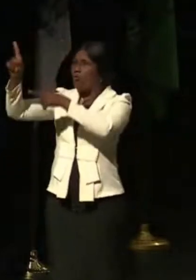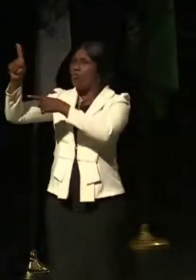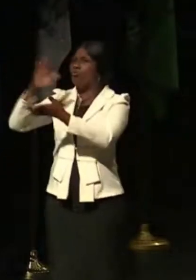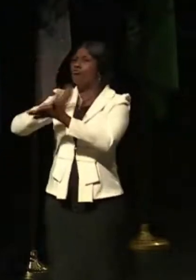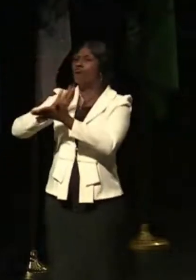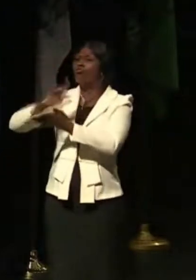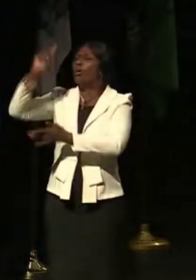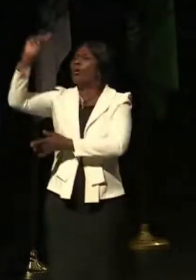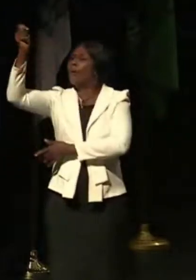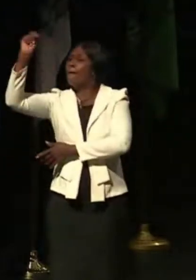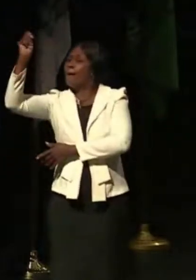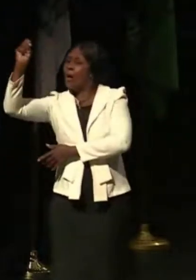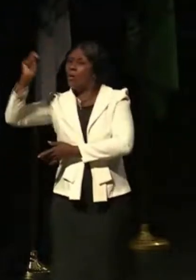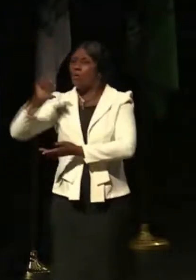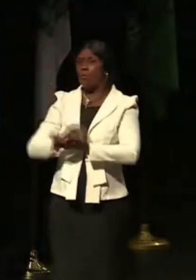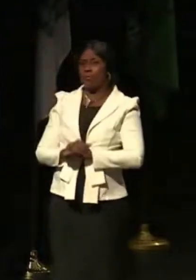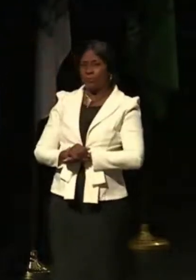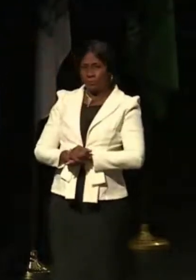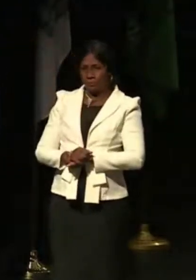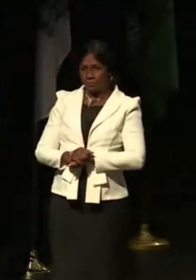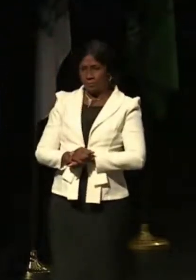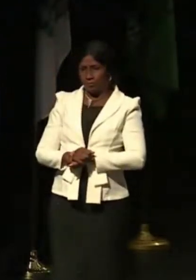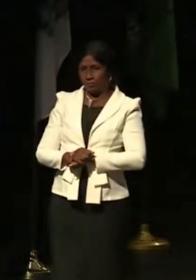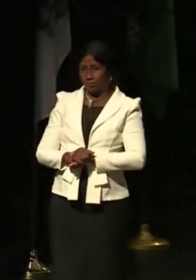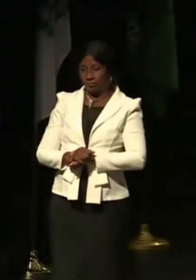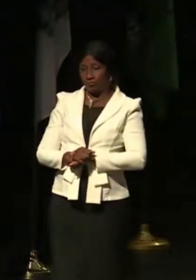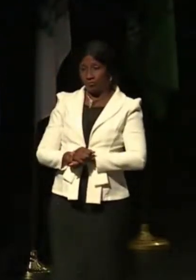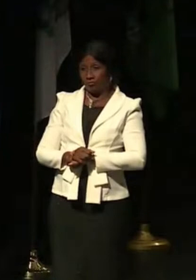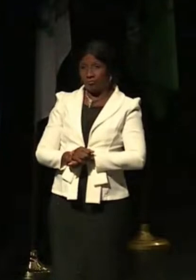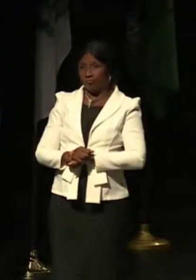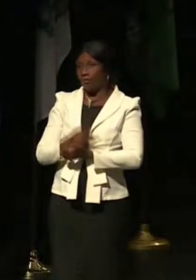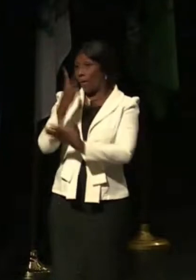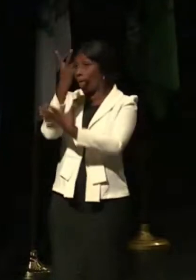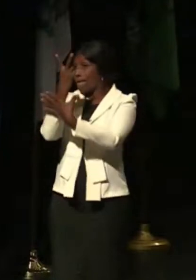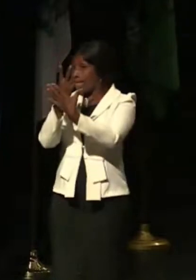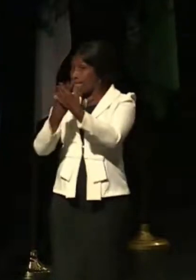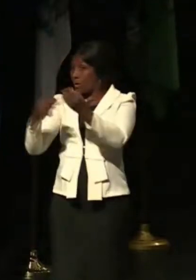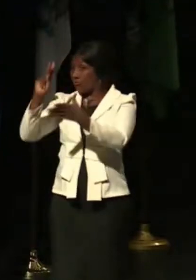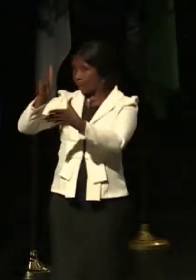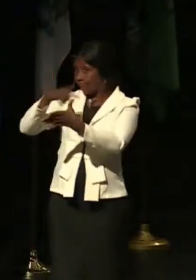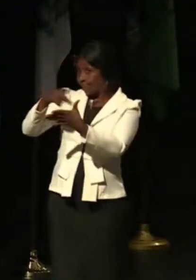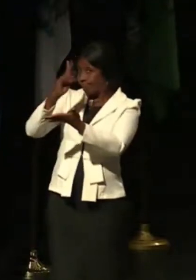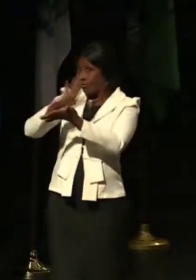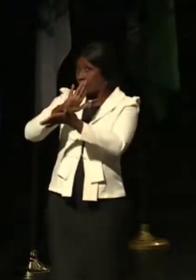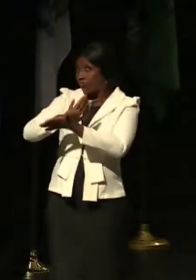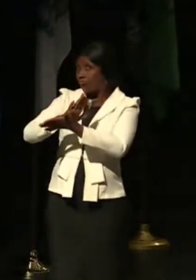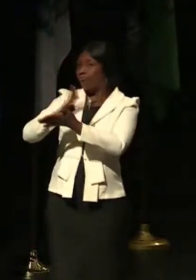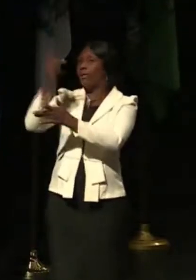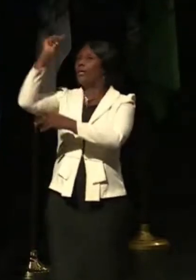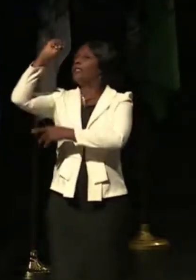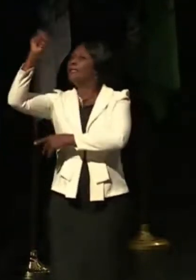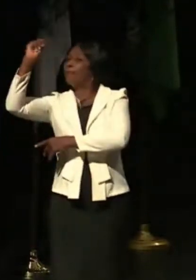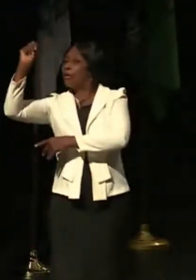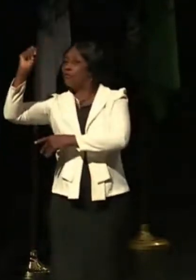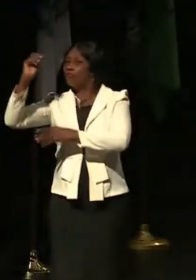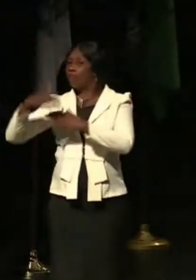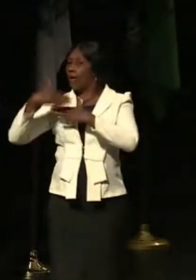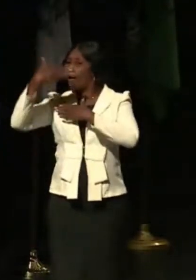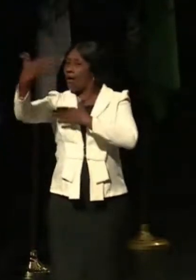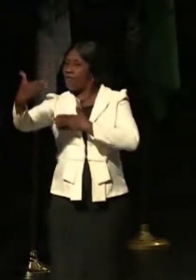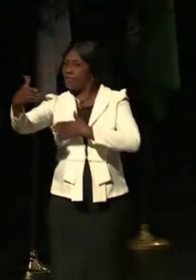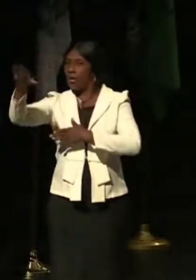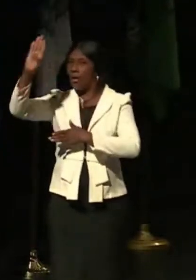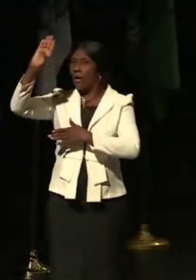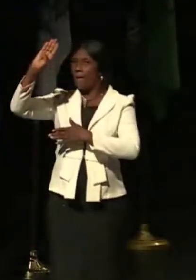Anglican and Scarborough Methodist Schools, then Bishop's High School, and